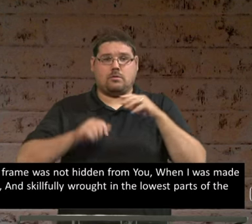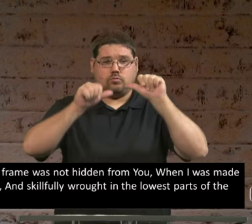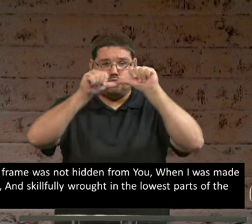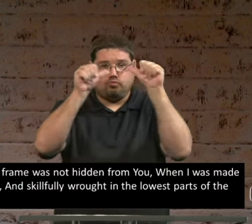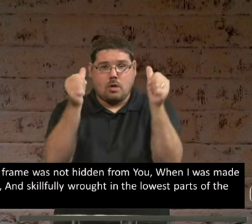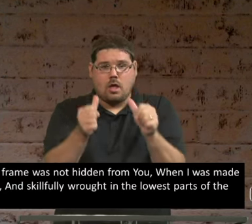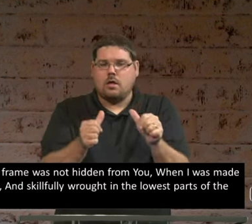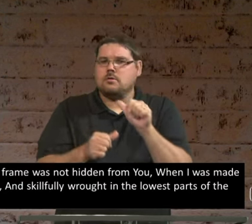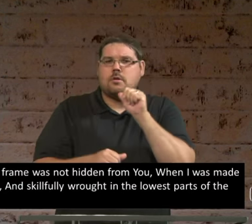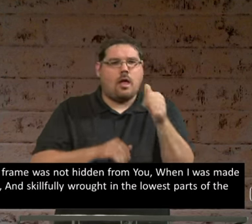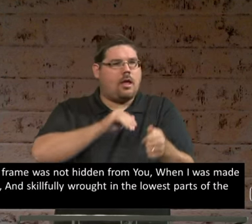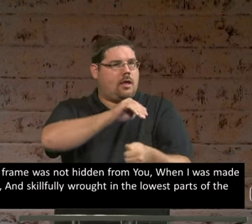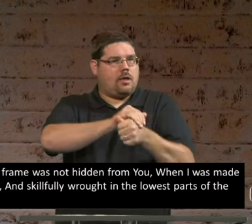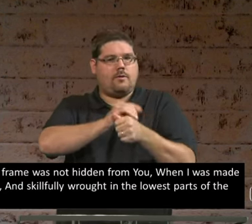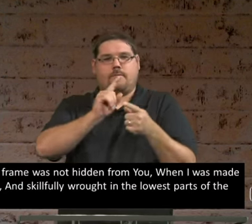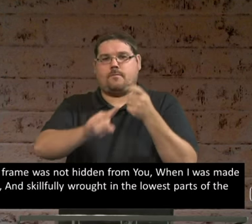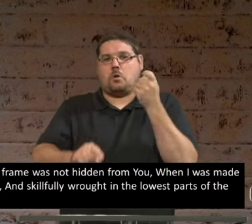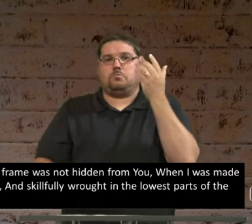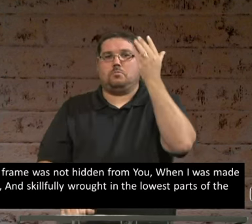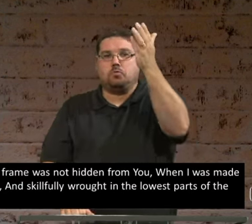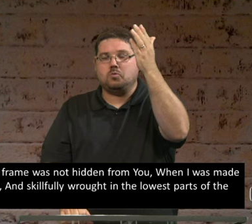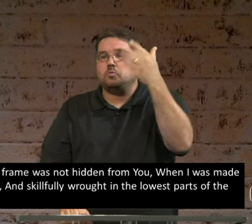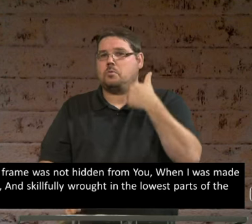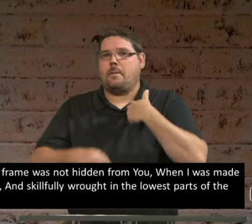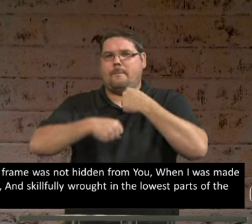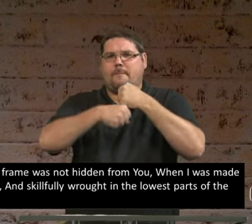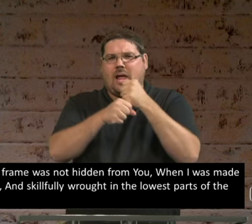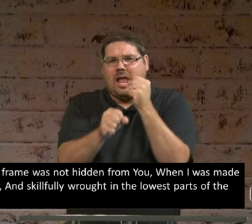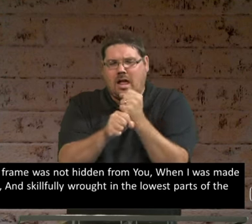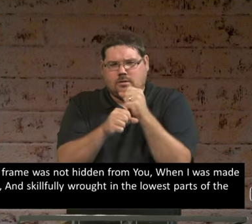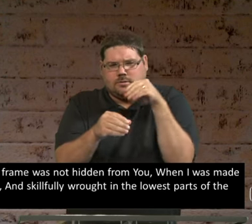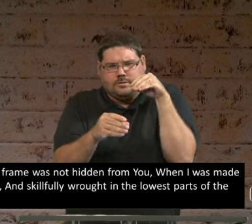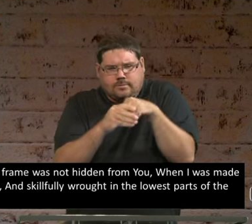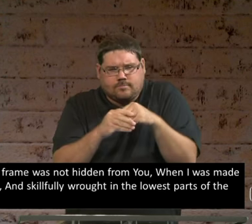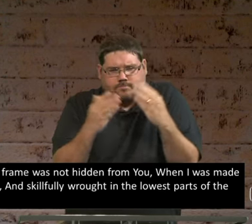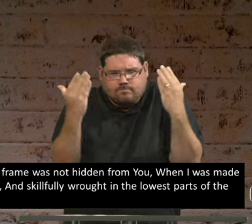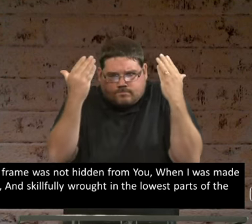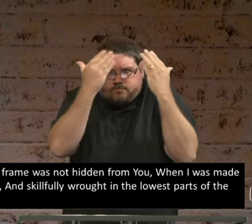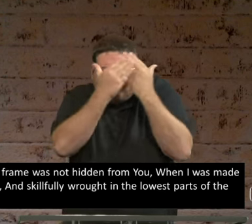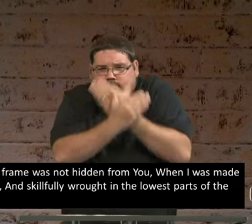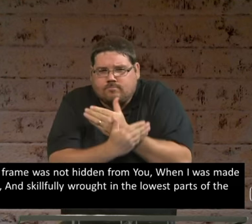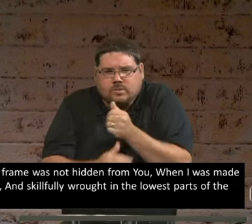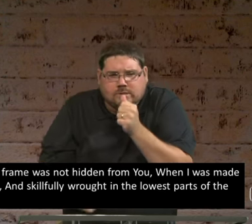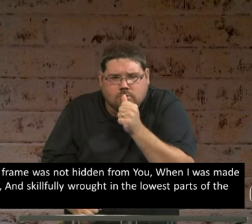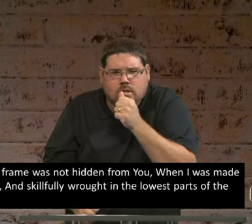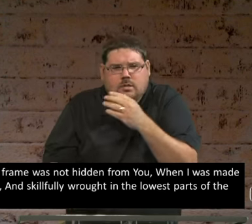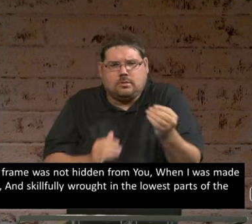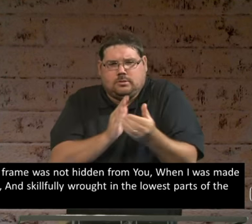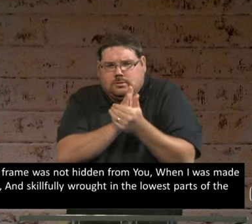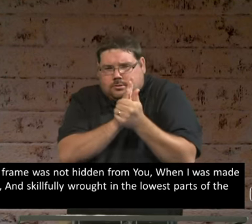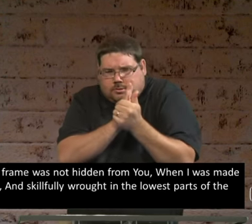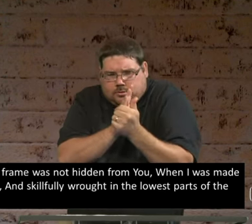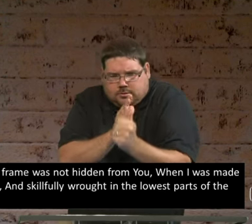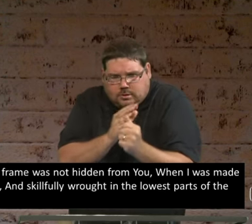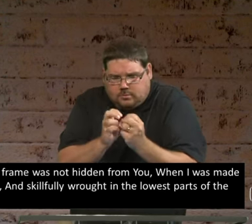16. My frame was not hidden from you when I was made in secret